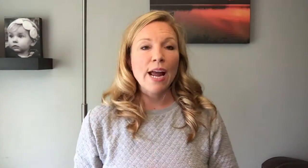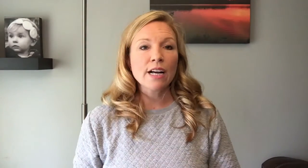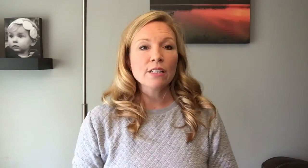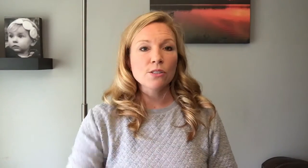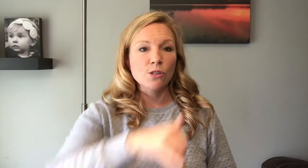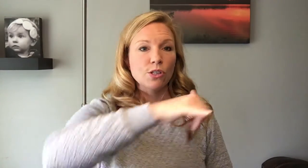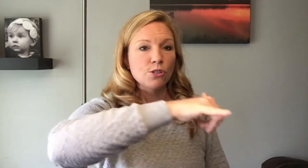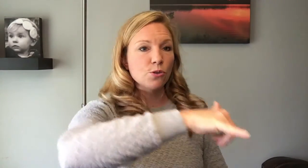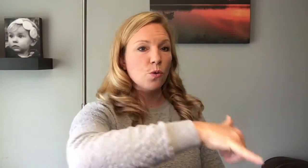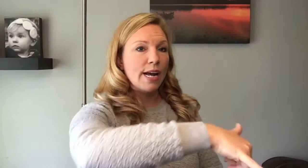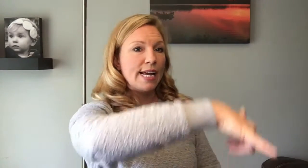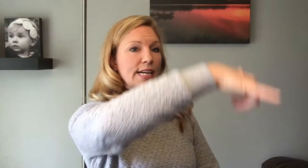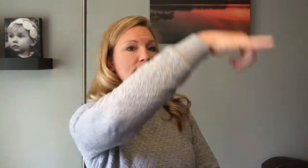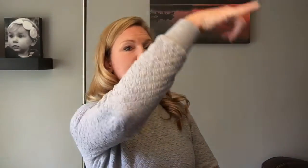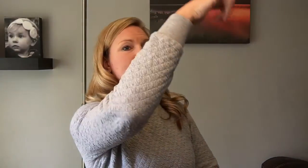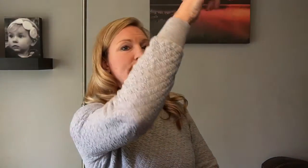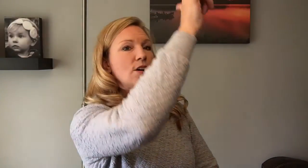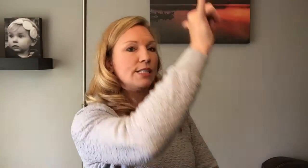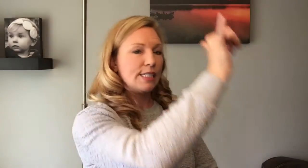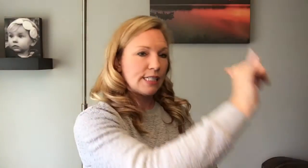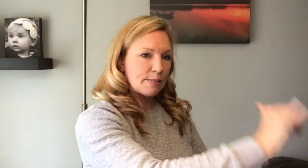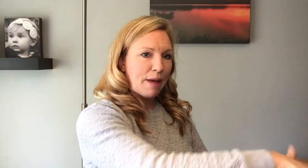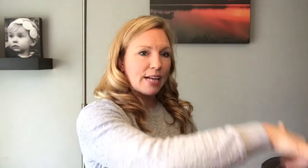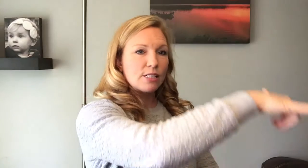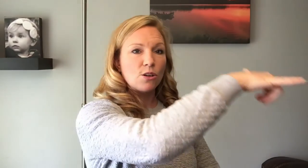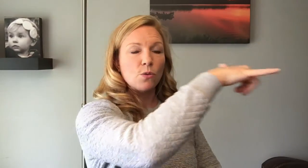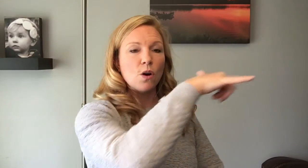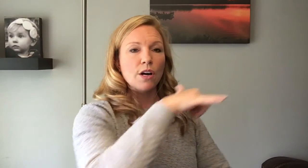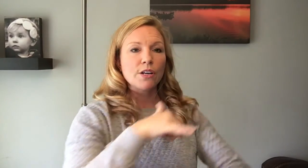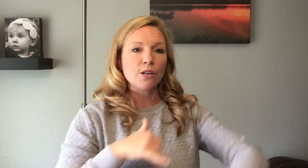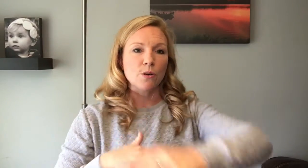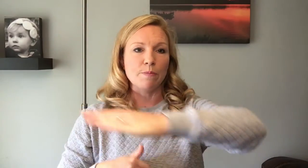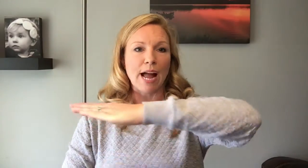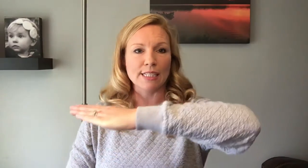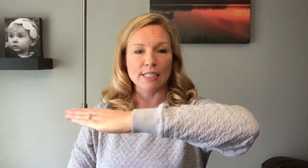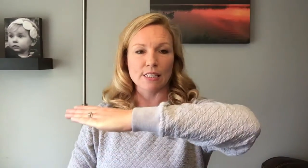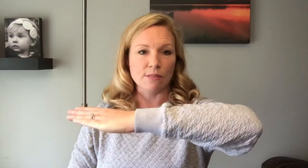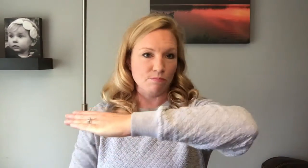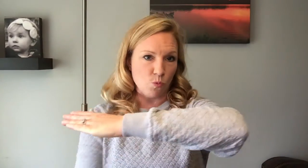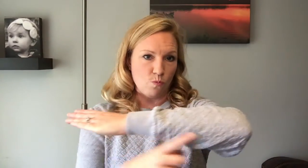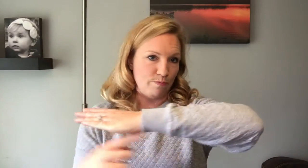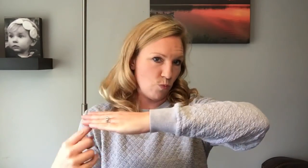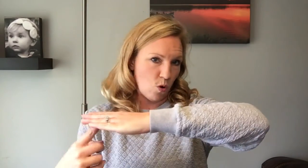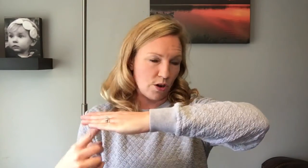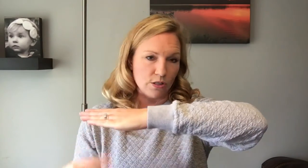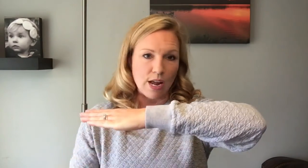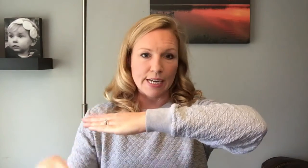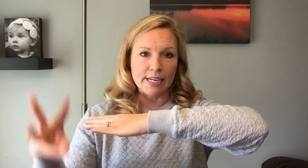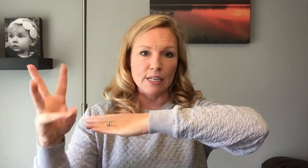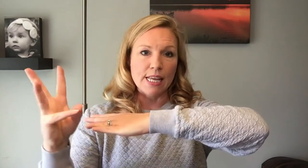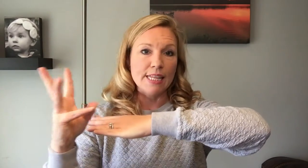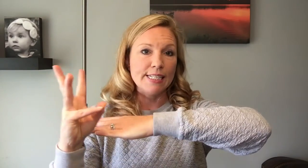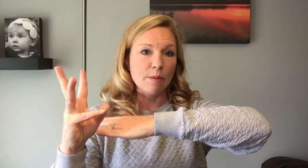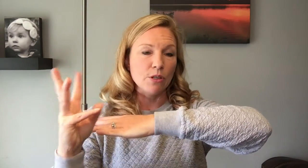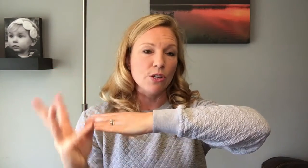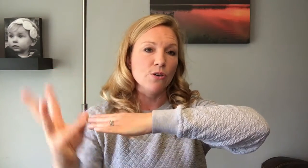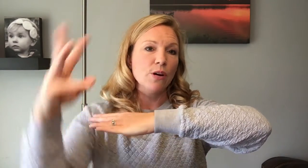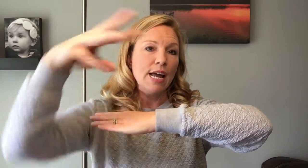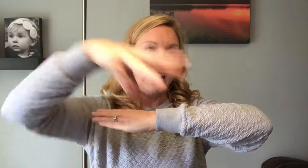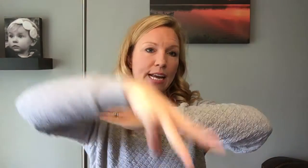Whale, so you can do the Y hand that comes down and smacks on the water, or back to this water line here, and then the W, and it